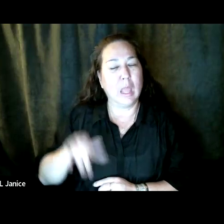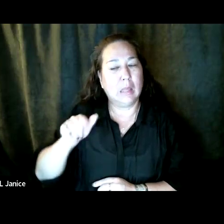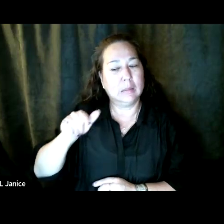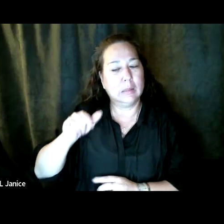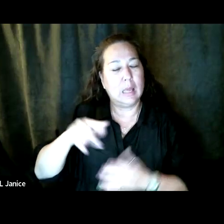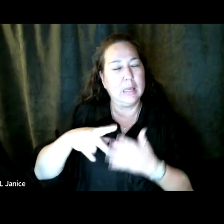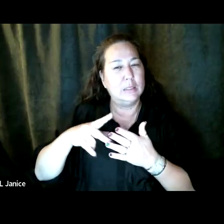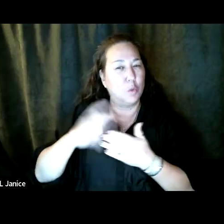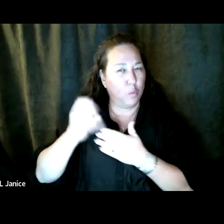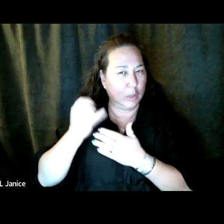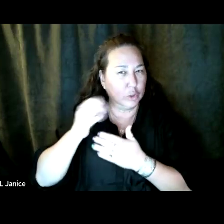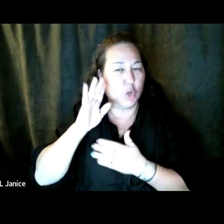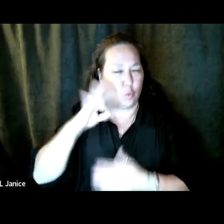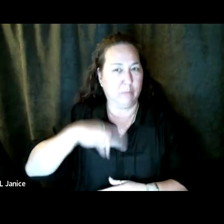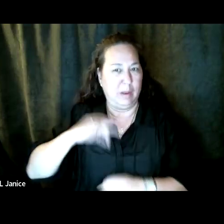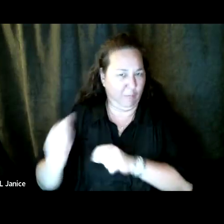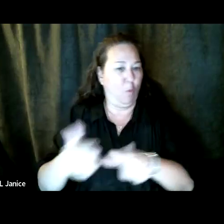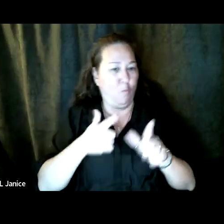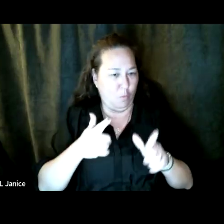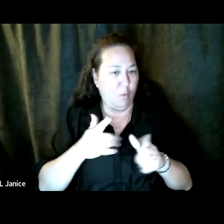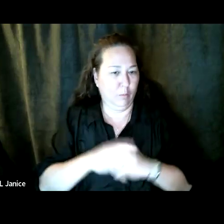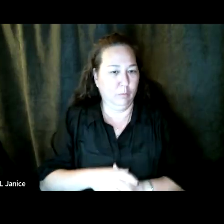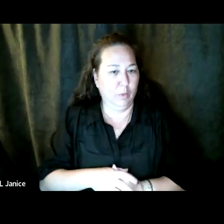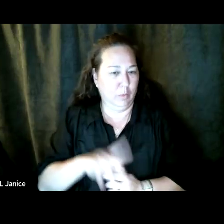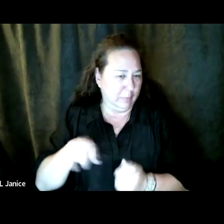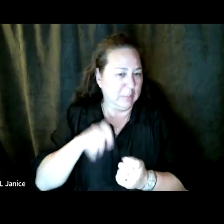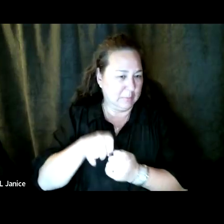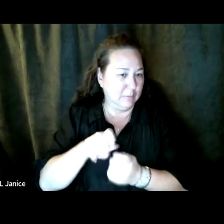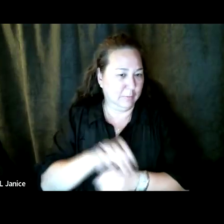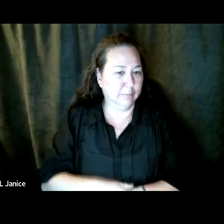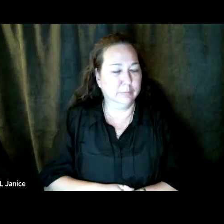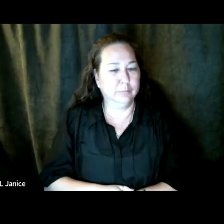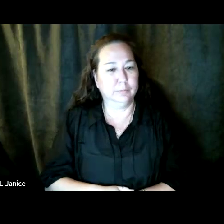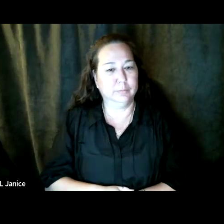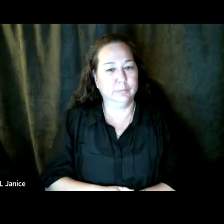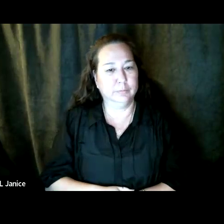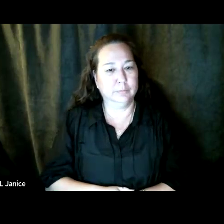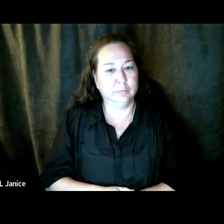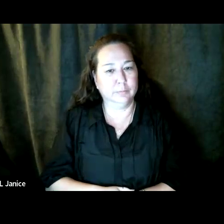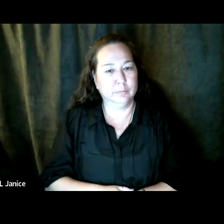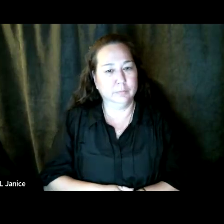everybody. I believe that. Especialmente a los pequeños negocios y a nuestra juventud.